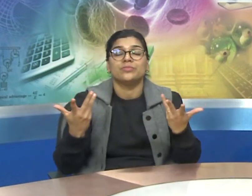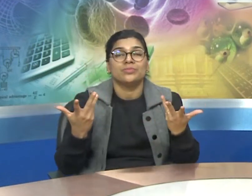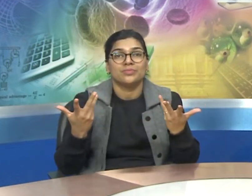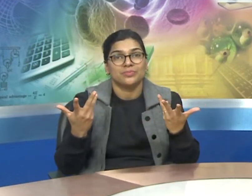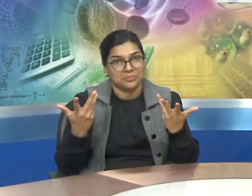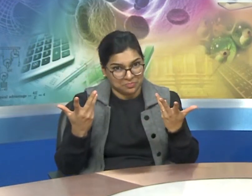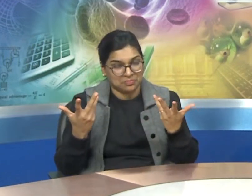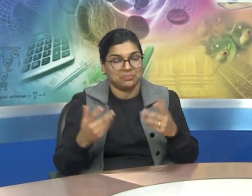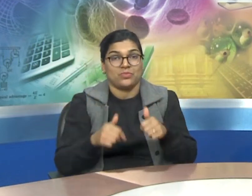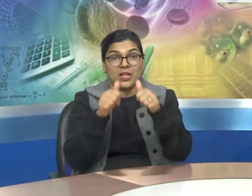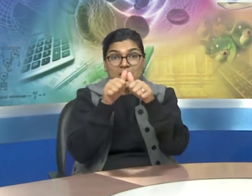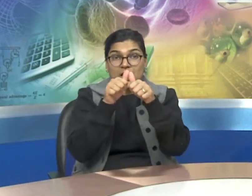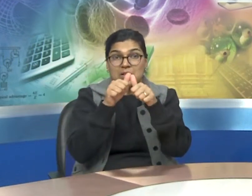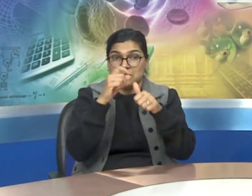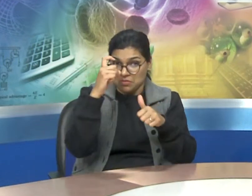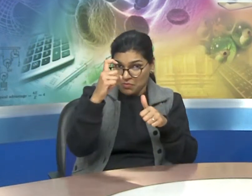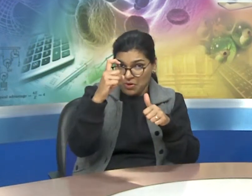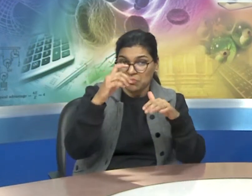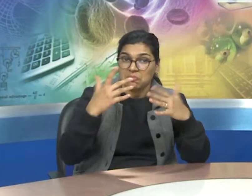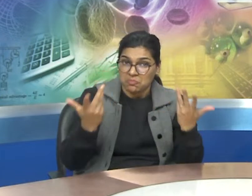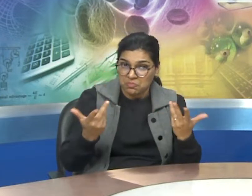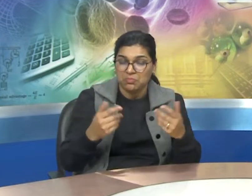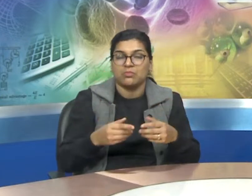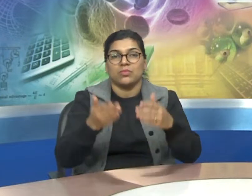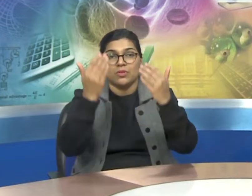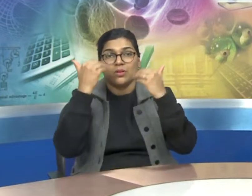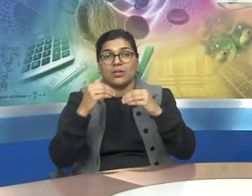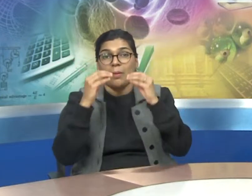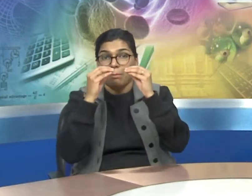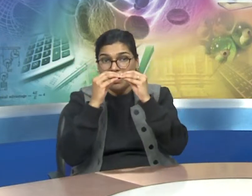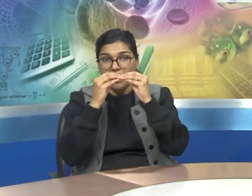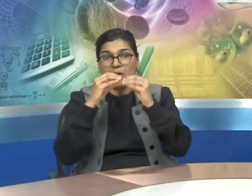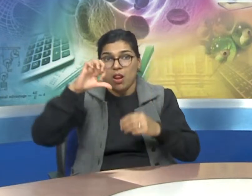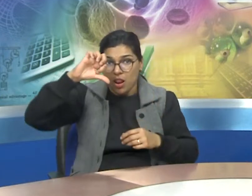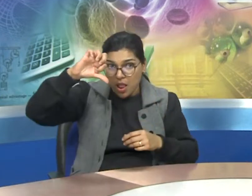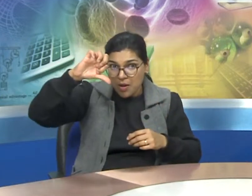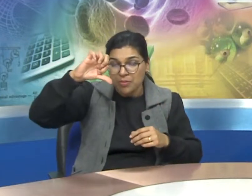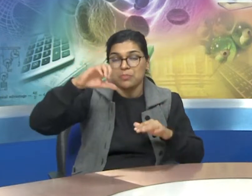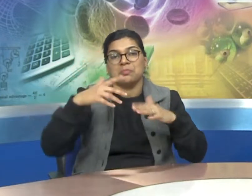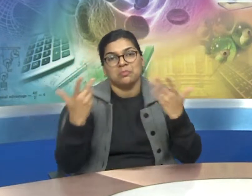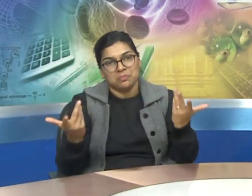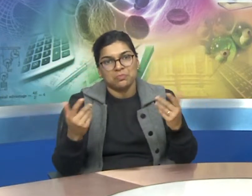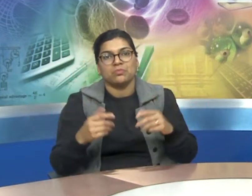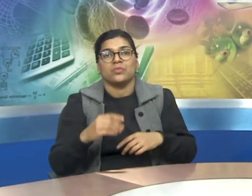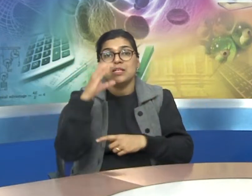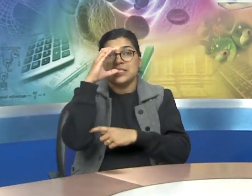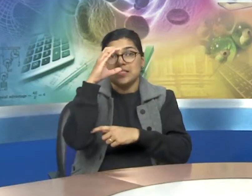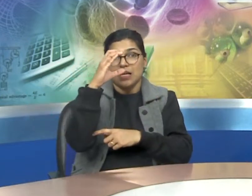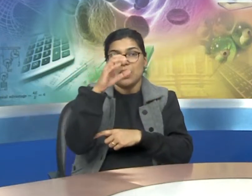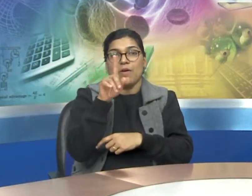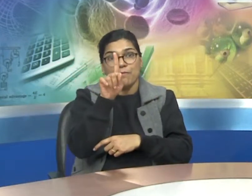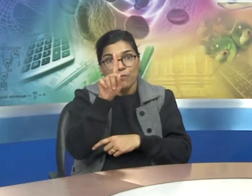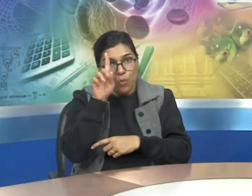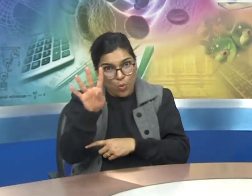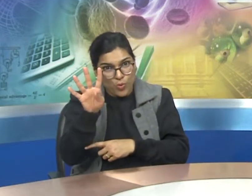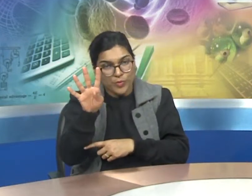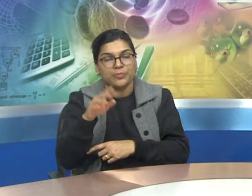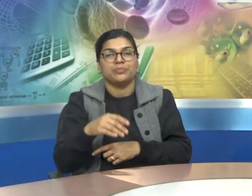So there are 4 options available. Option A, 7. Option B, 9. Option C,